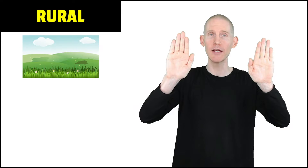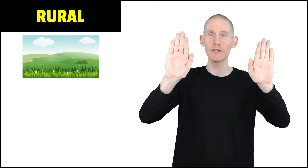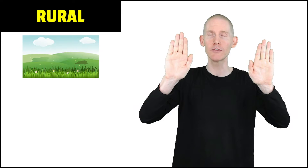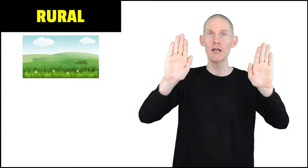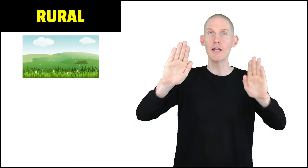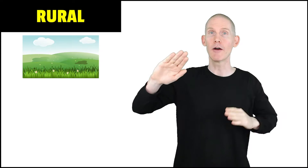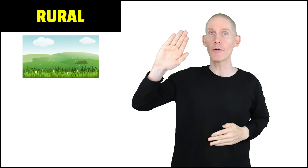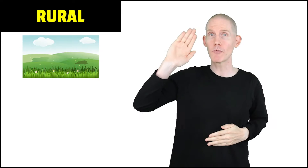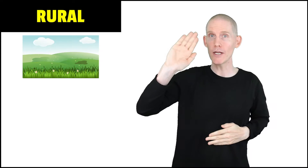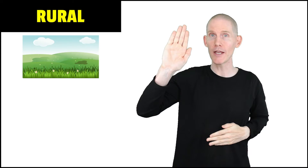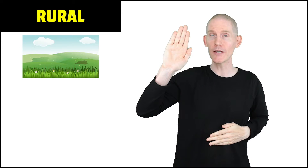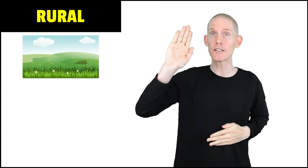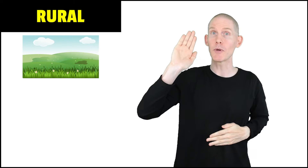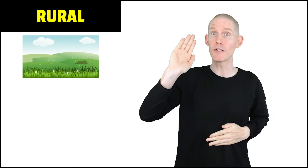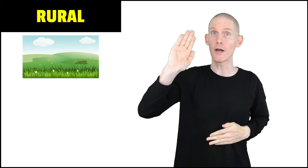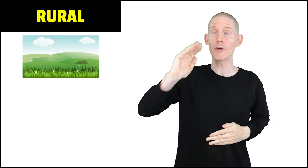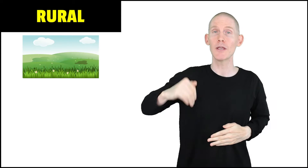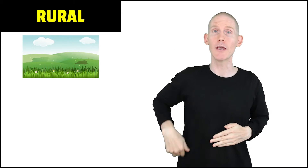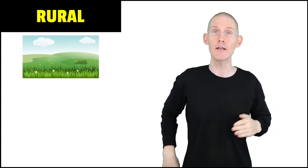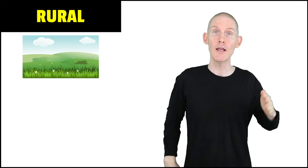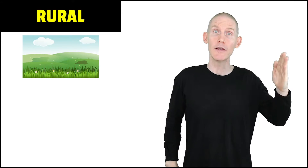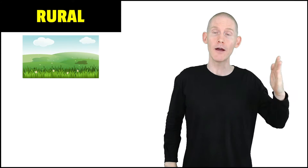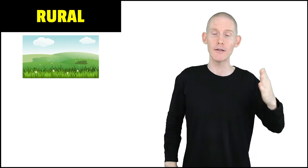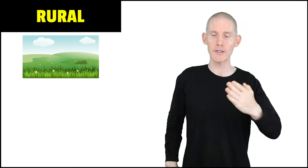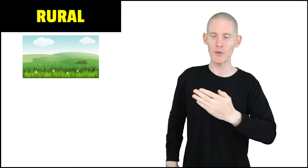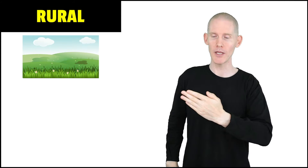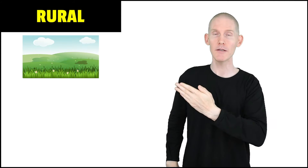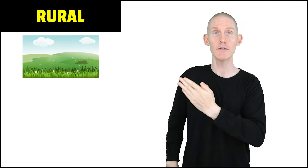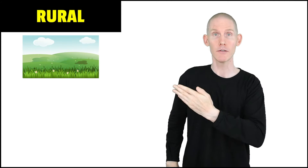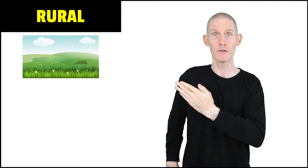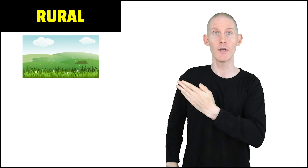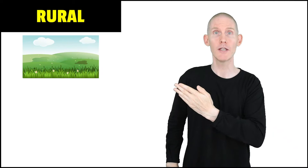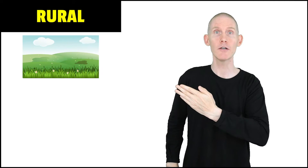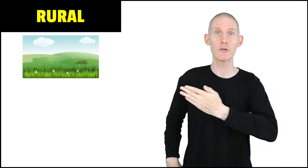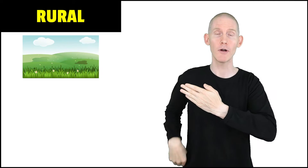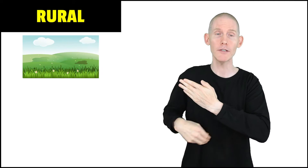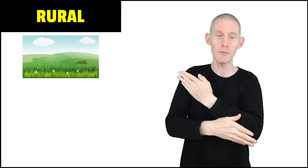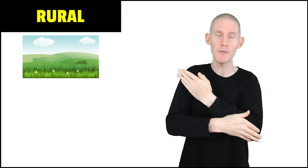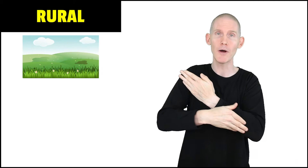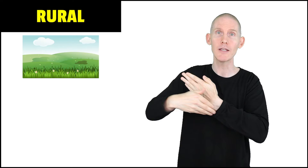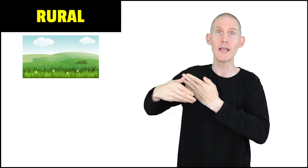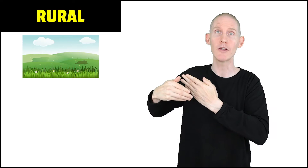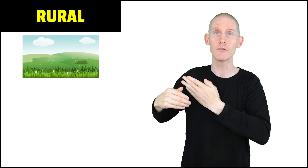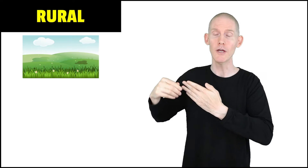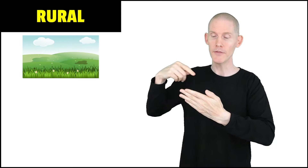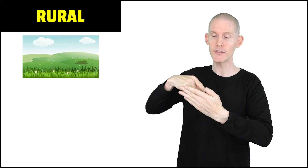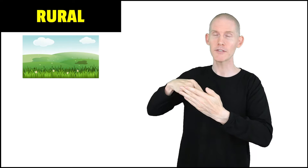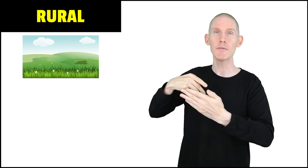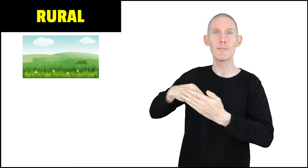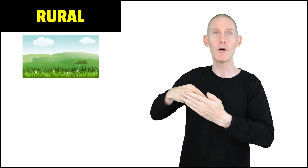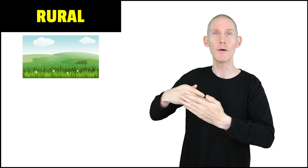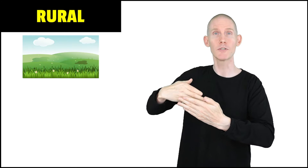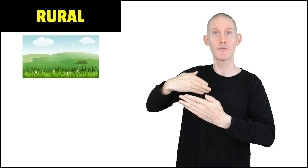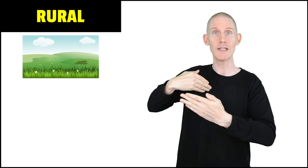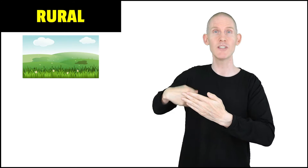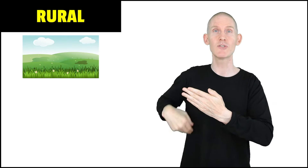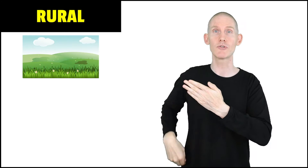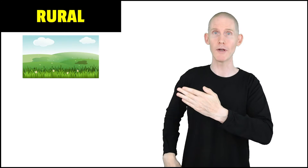hands. Now I'm right-handed, that's my dominant hand. Non-dominant hand, right here across my body, angled. This time the palm is facing straight